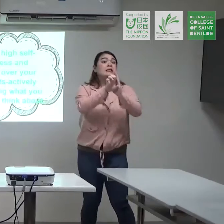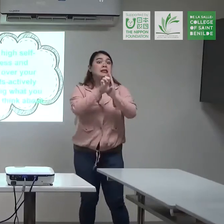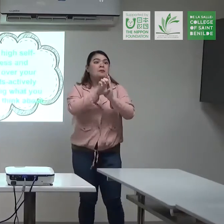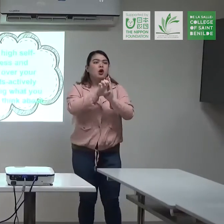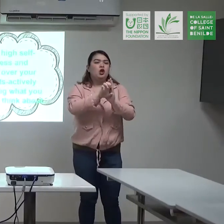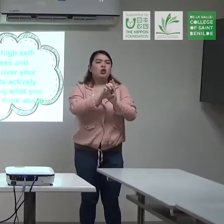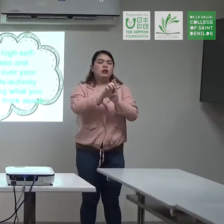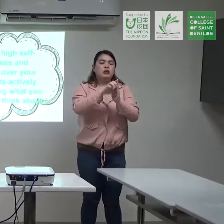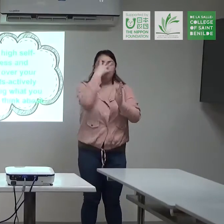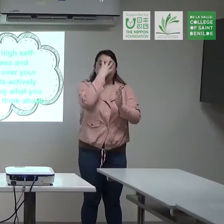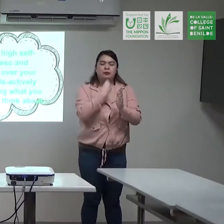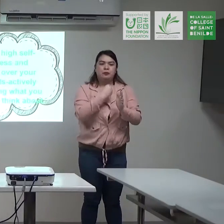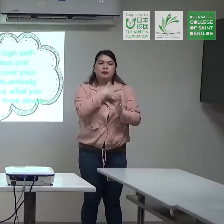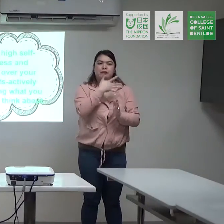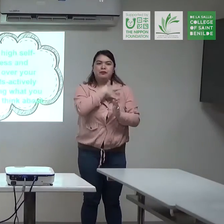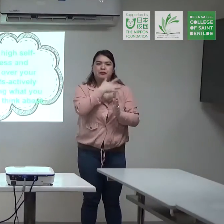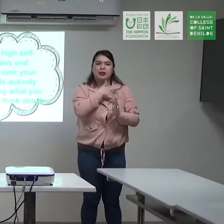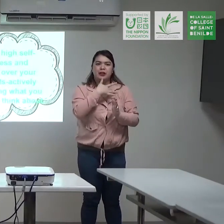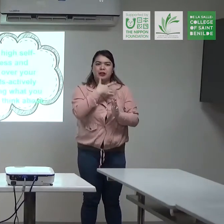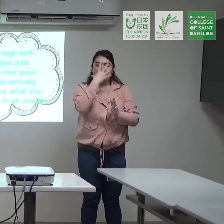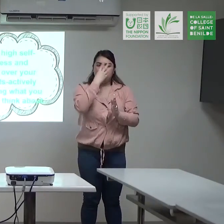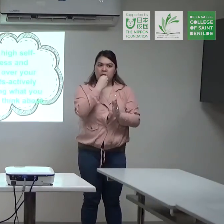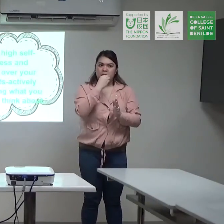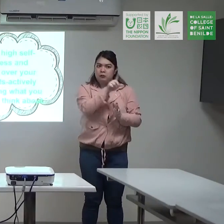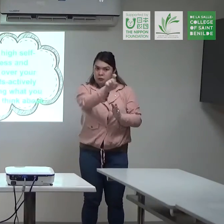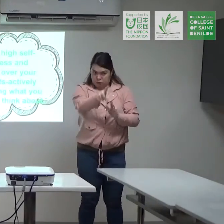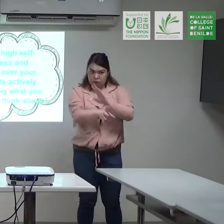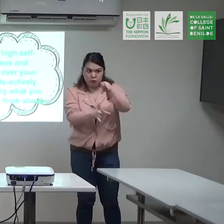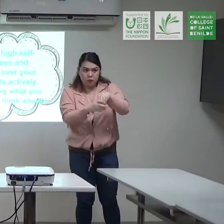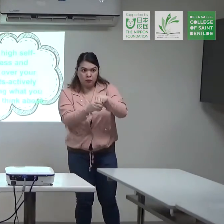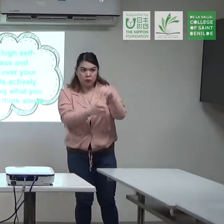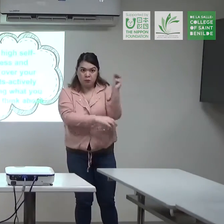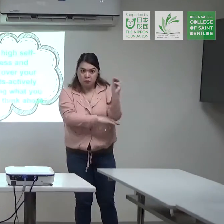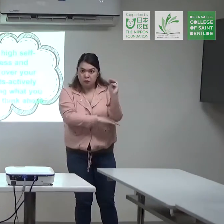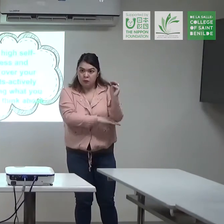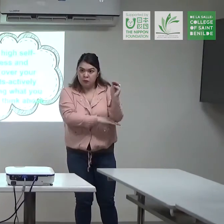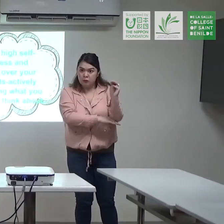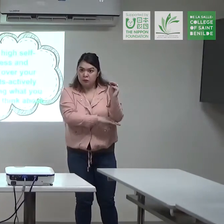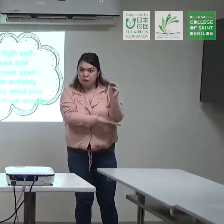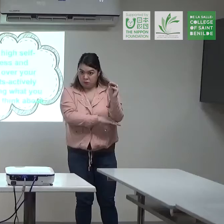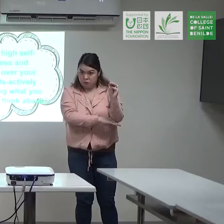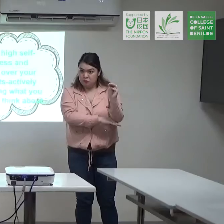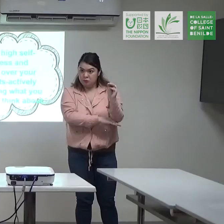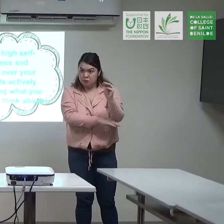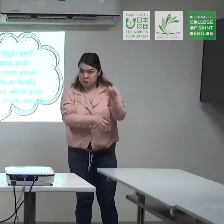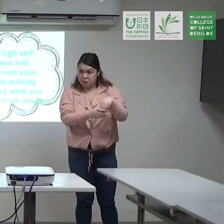is that a metacognition strategy?